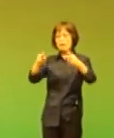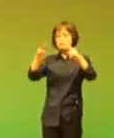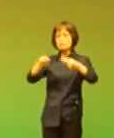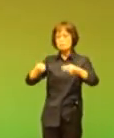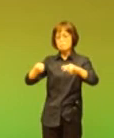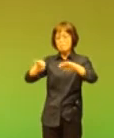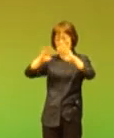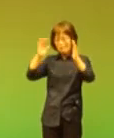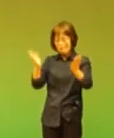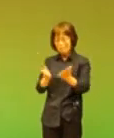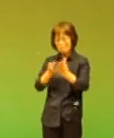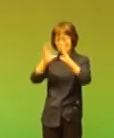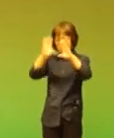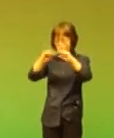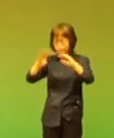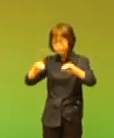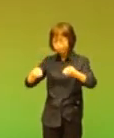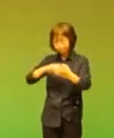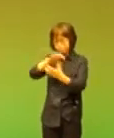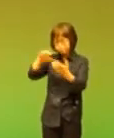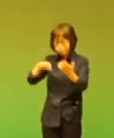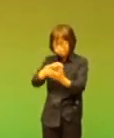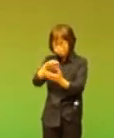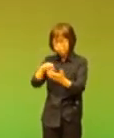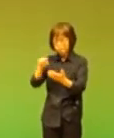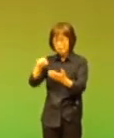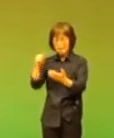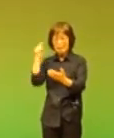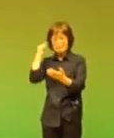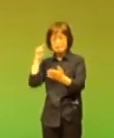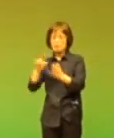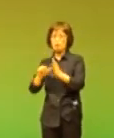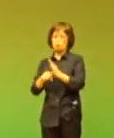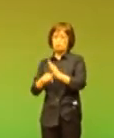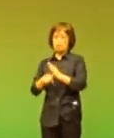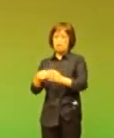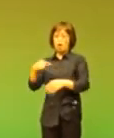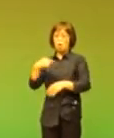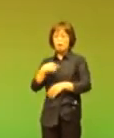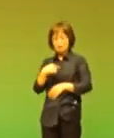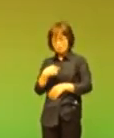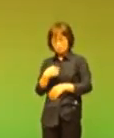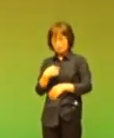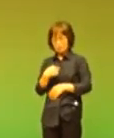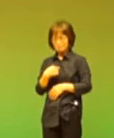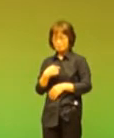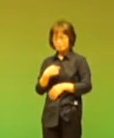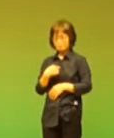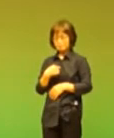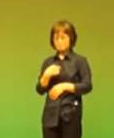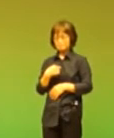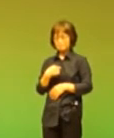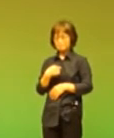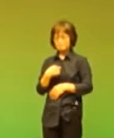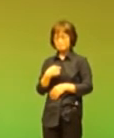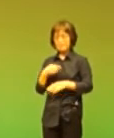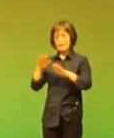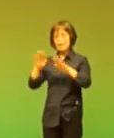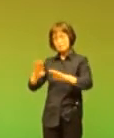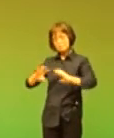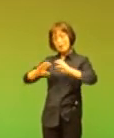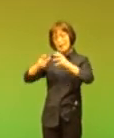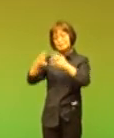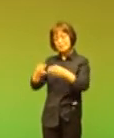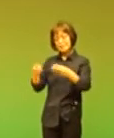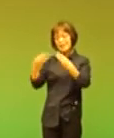out Hiroshima. On the contrary, I said to myself, unless the world